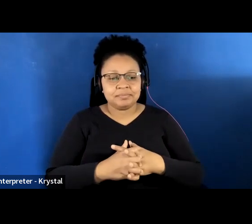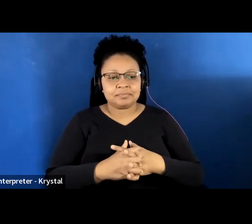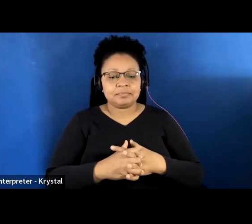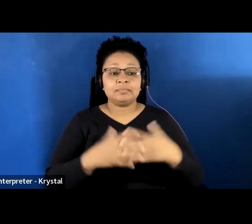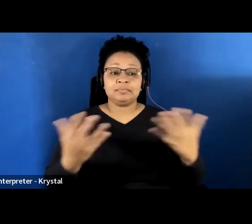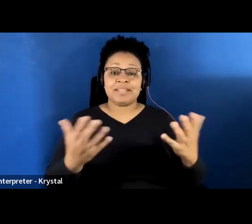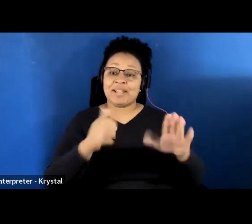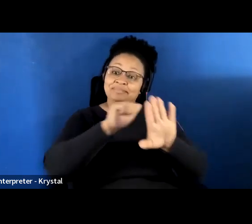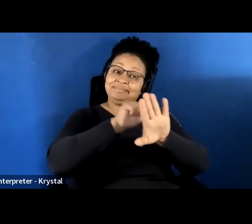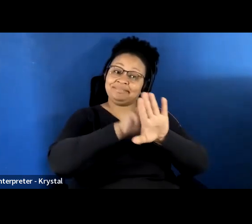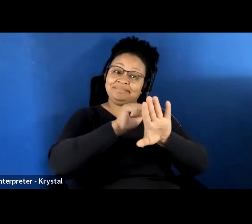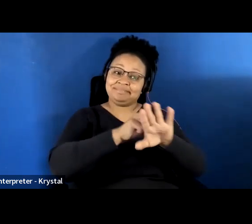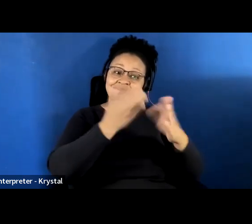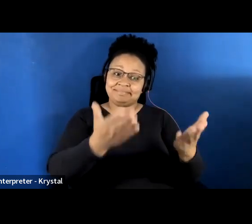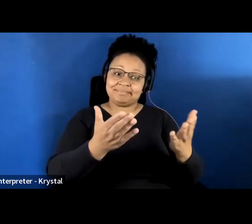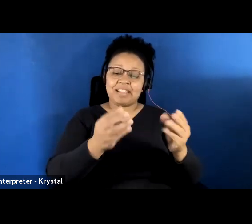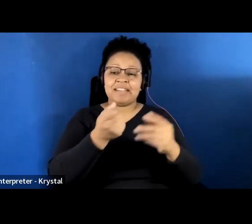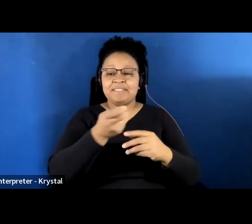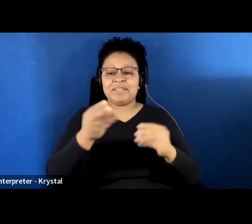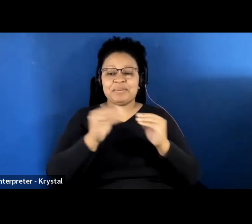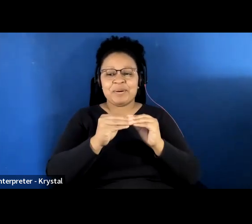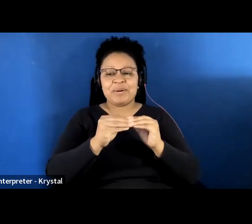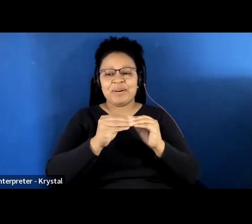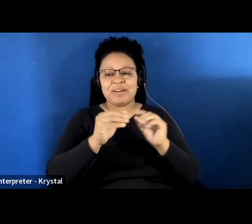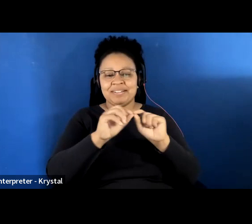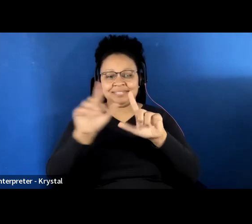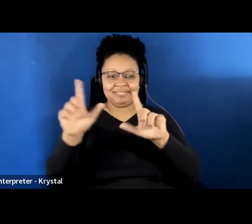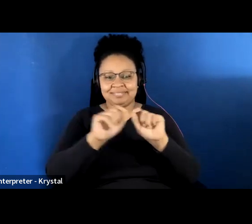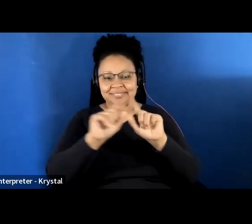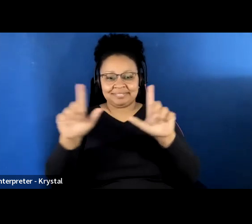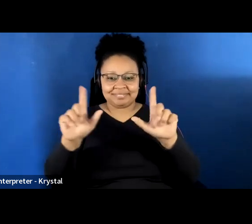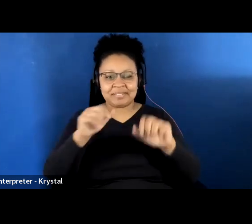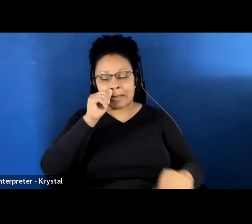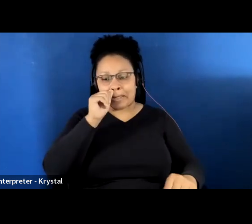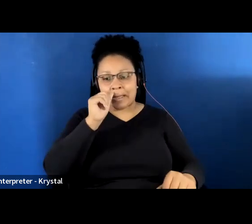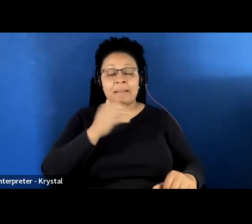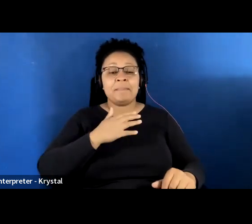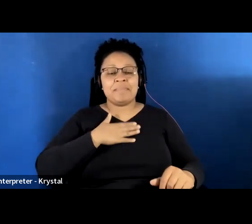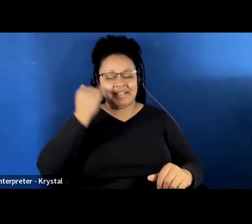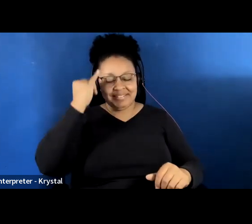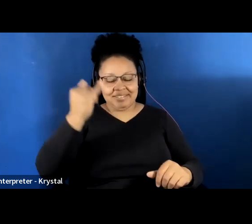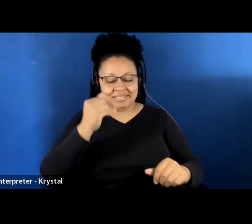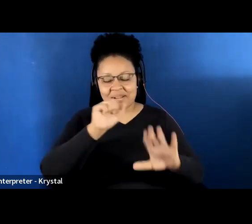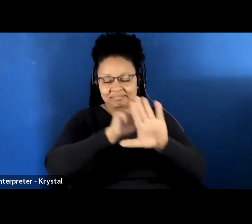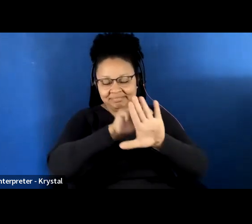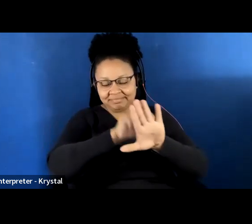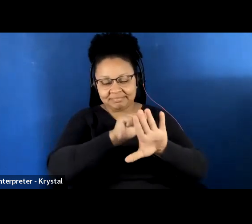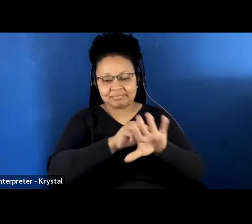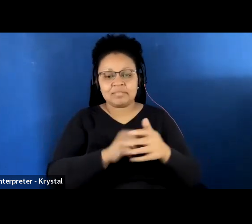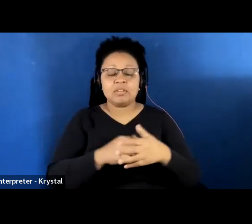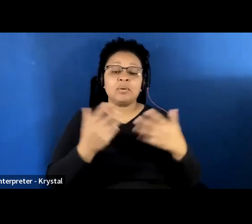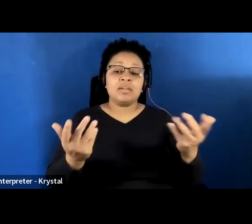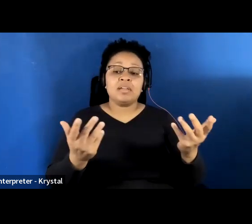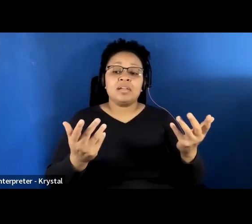Speaking of knocking on the door, we've had a few more notes. I have a couple ideas about knocking. So yeah,